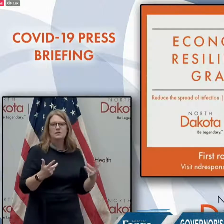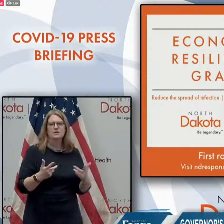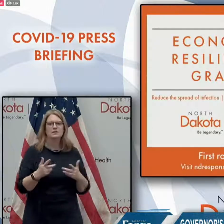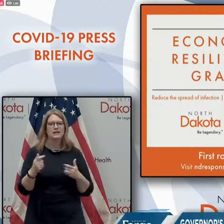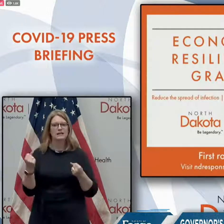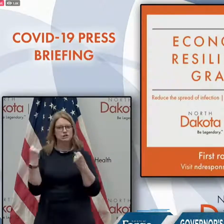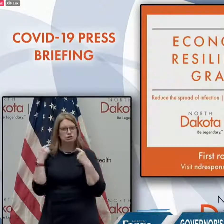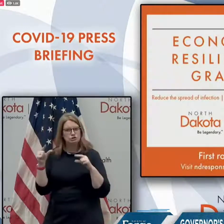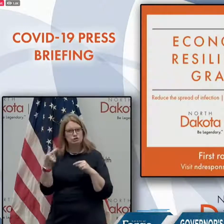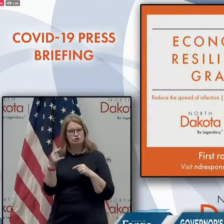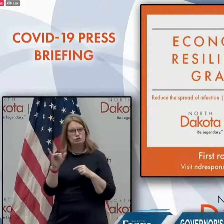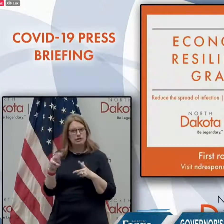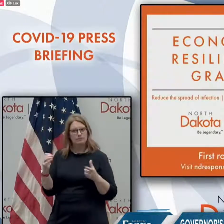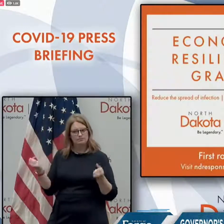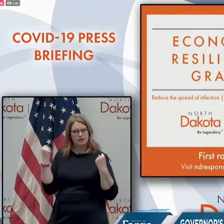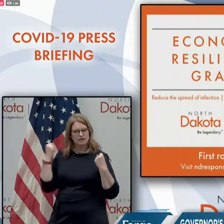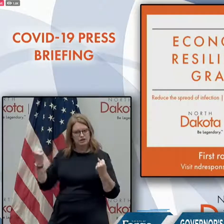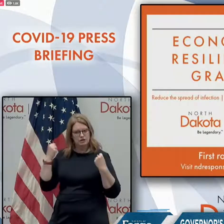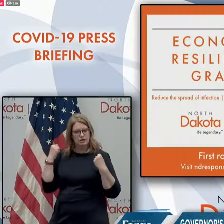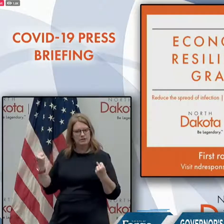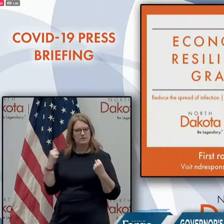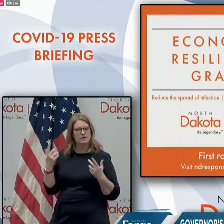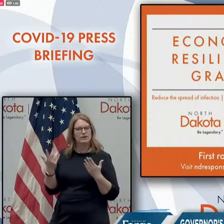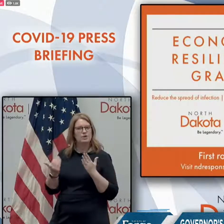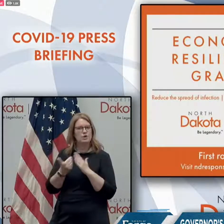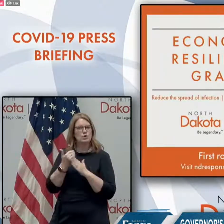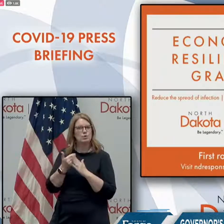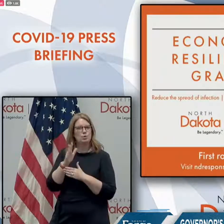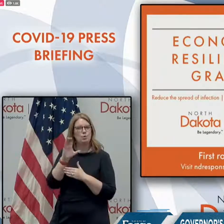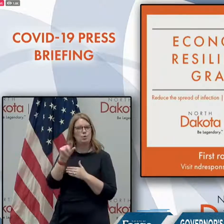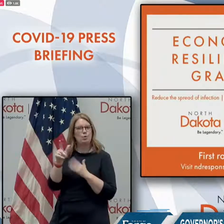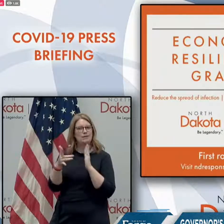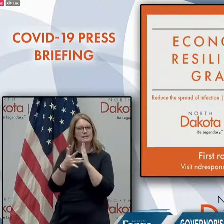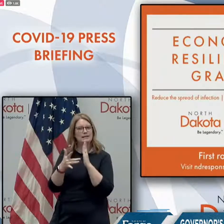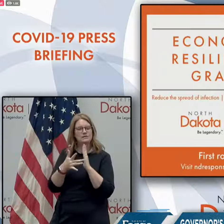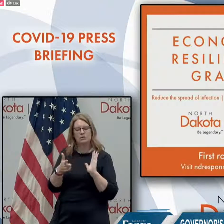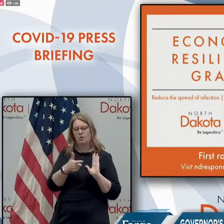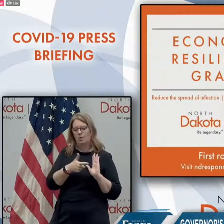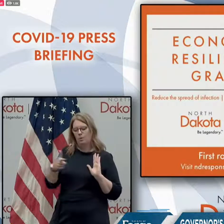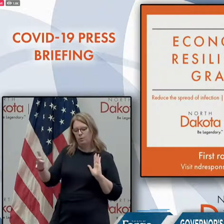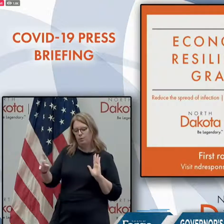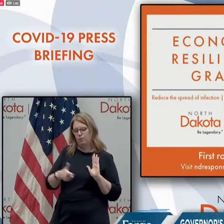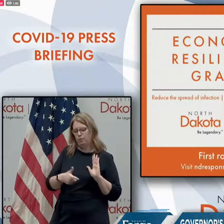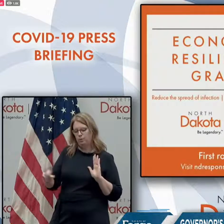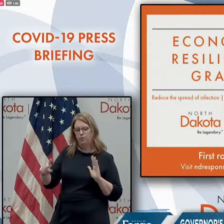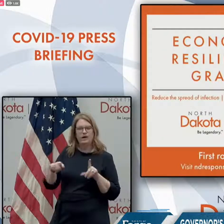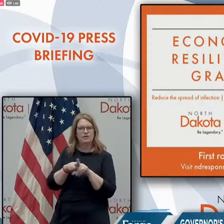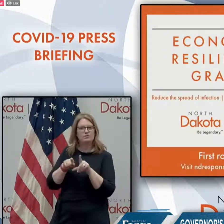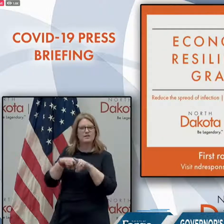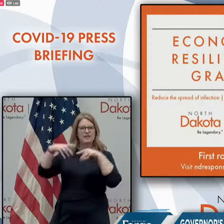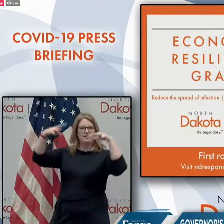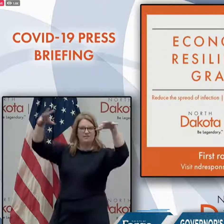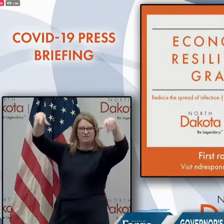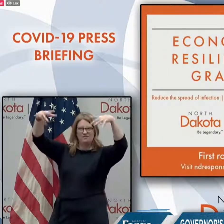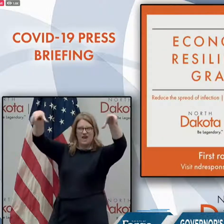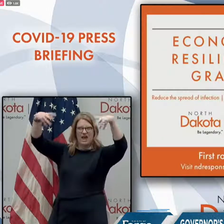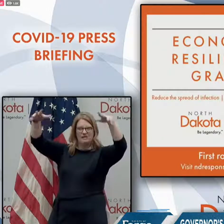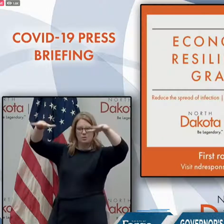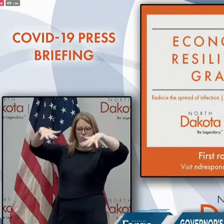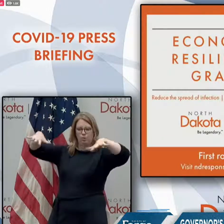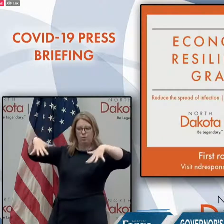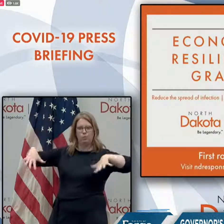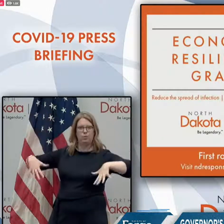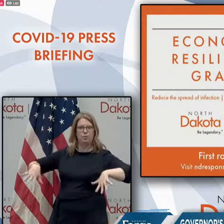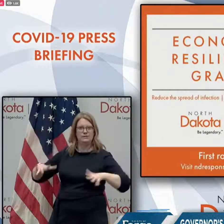fitness centers that have got a new cool technology that have disinfecting fans, ceiling fans, and then